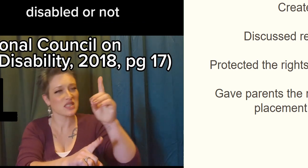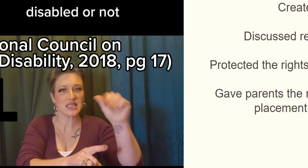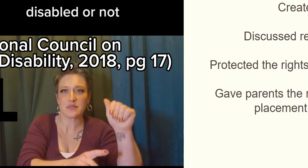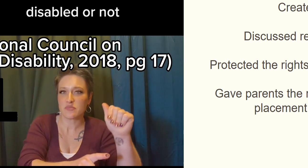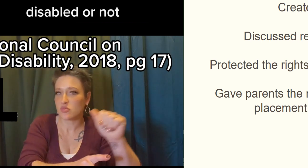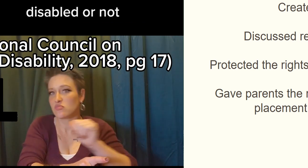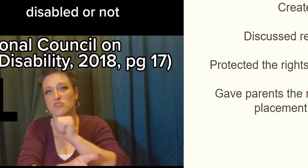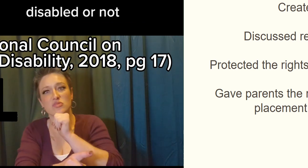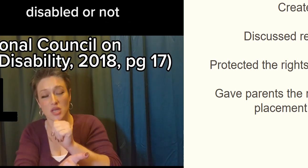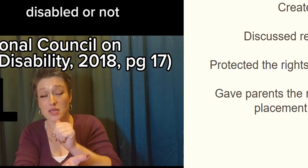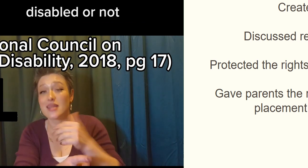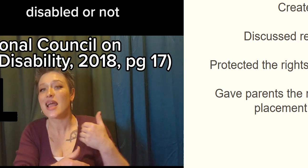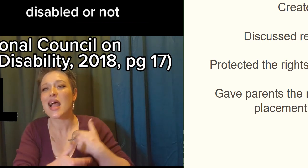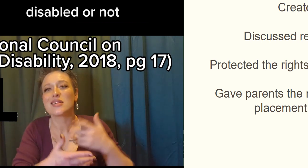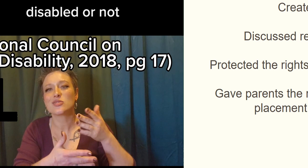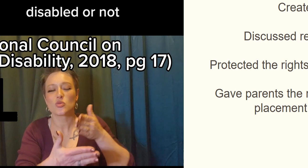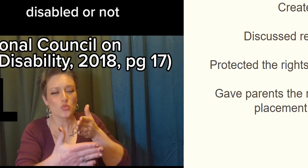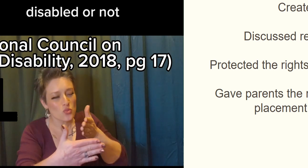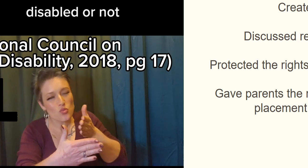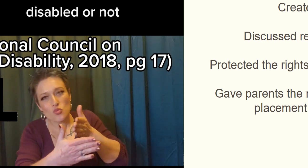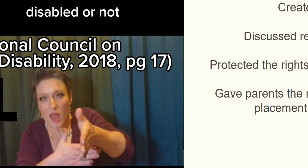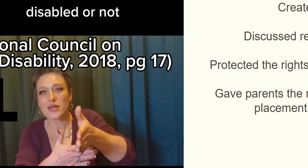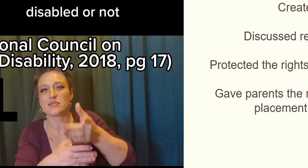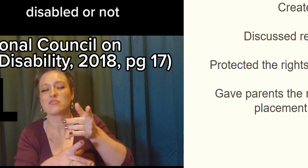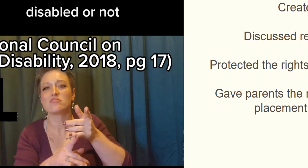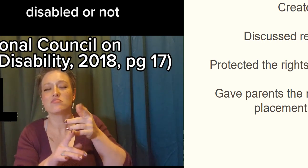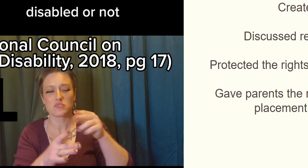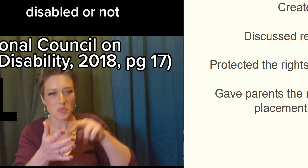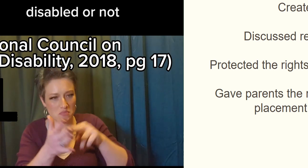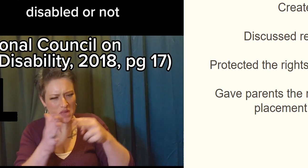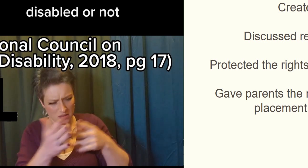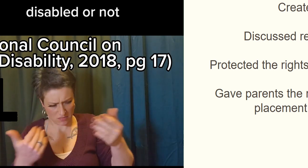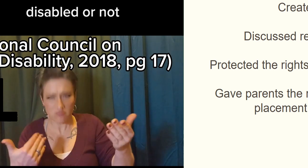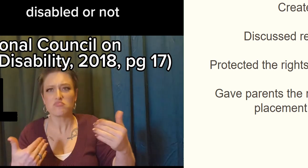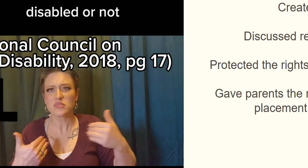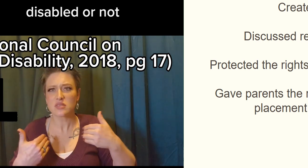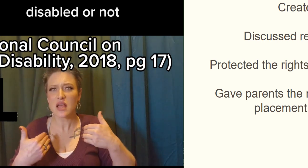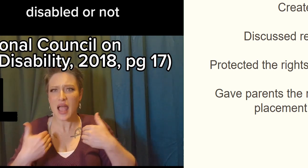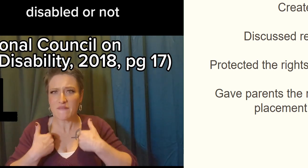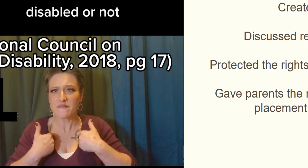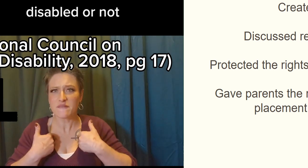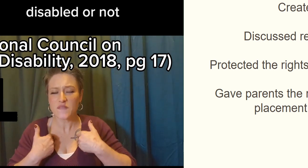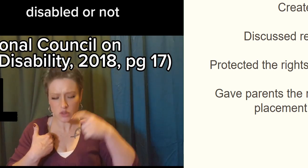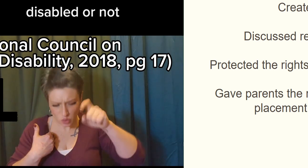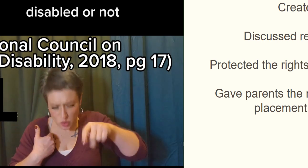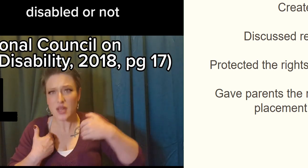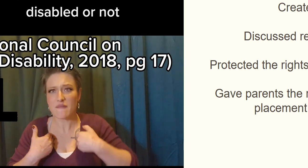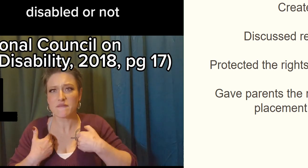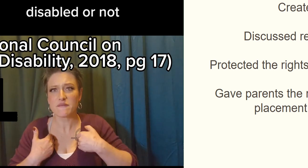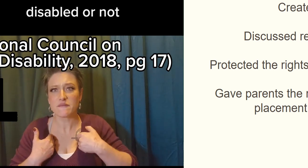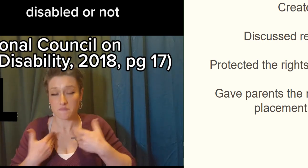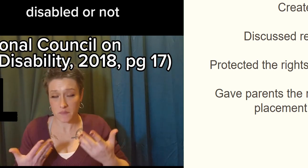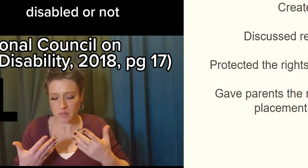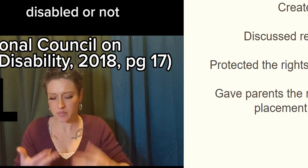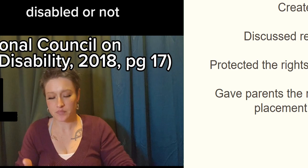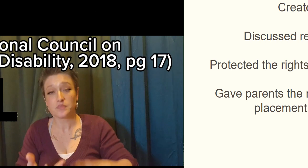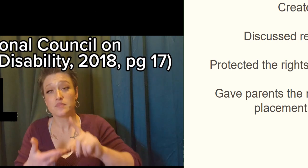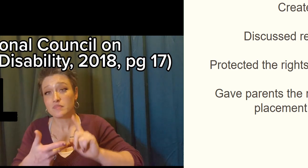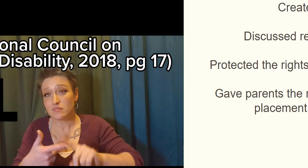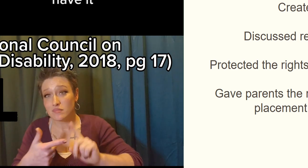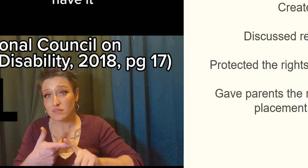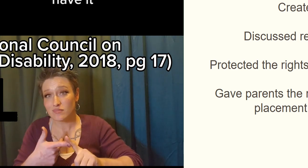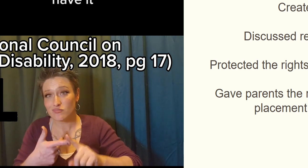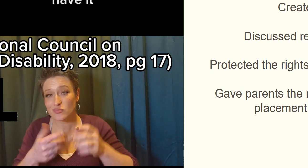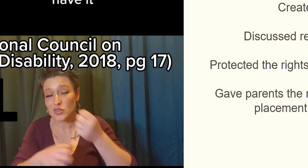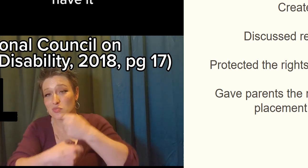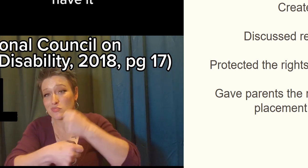meant that students had a right to an education, disabled or not. They